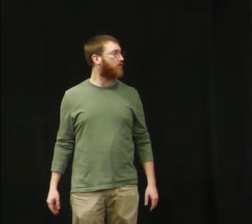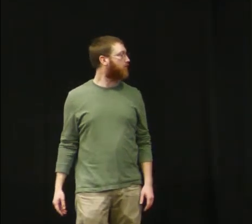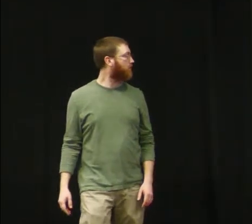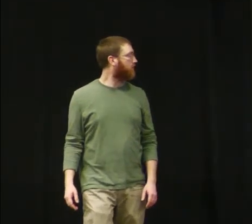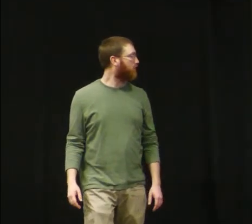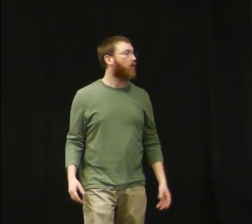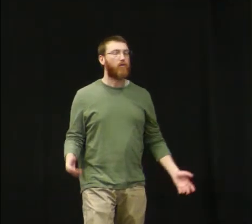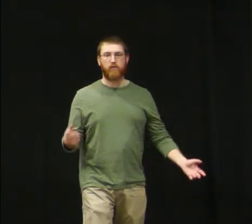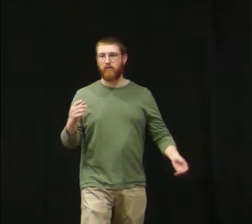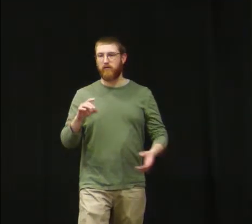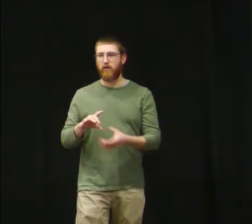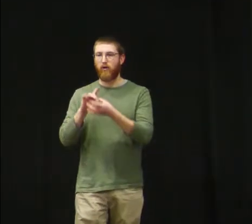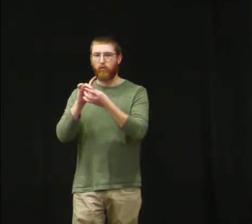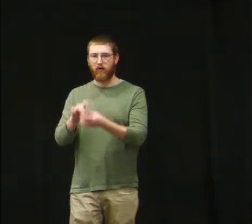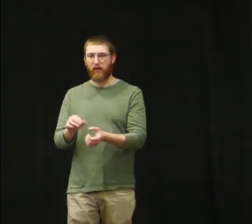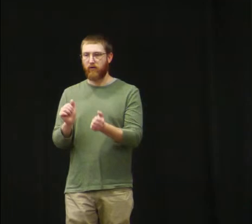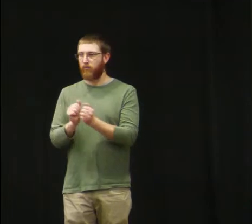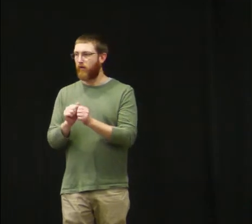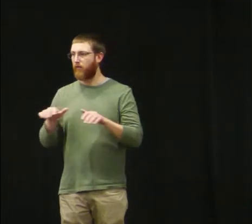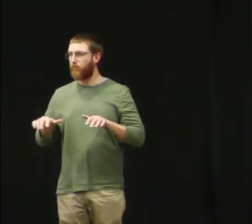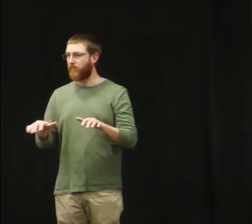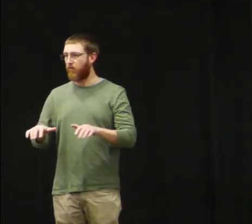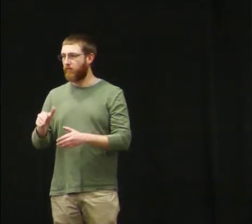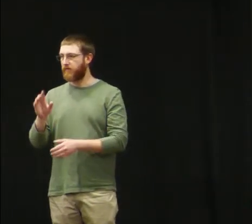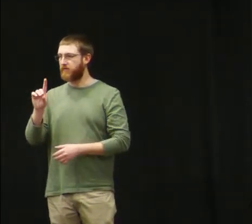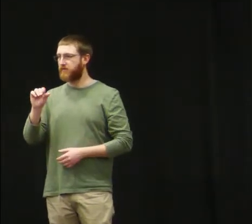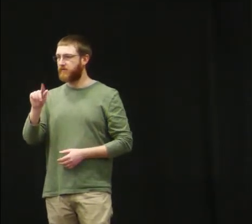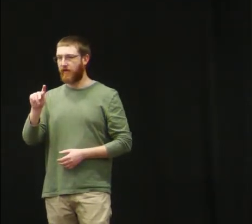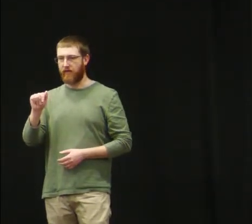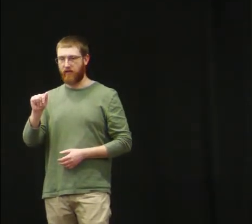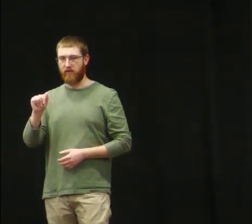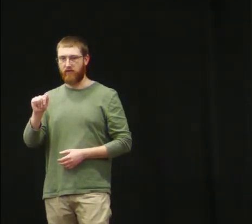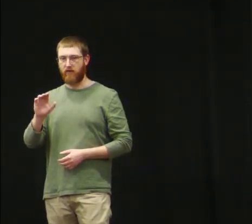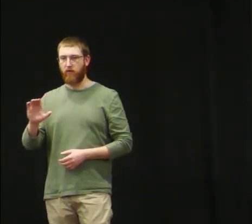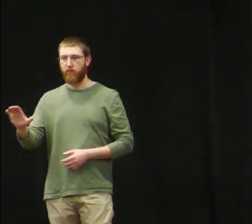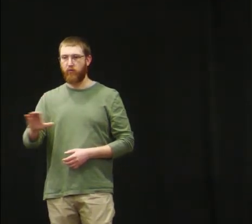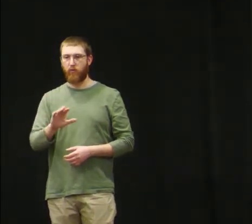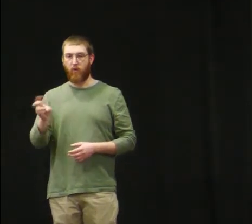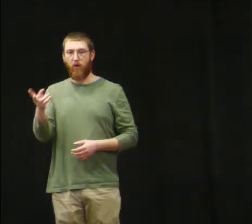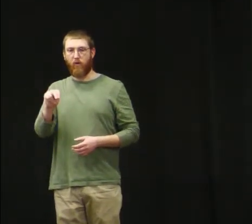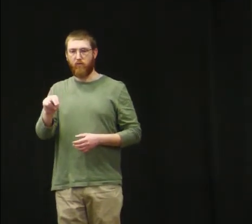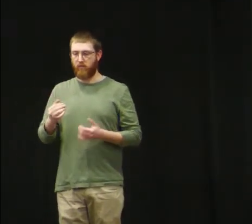data. So how did you do writing your performance data in your own present levels?